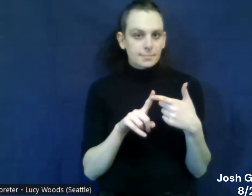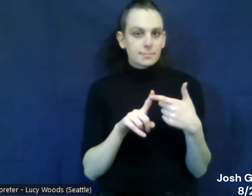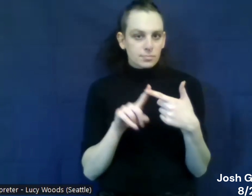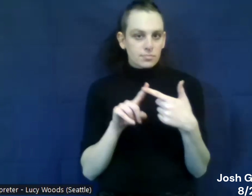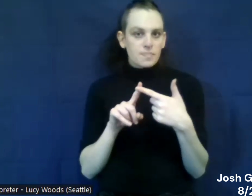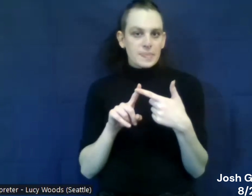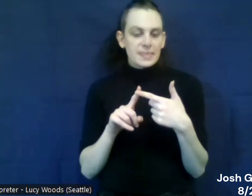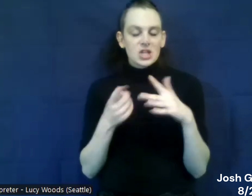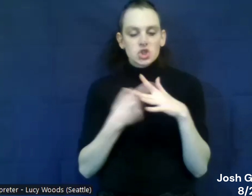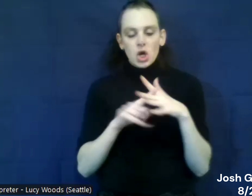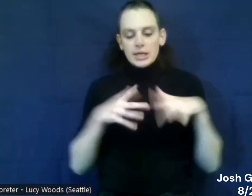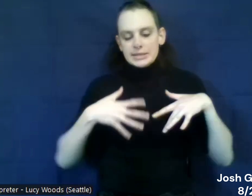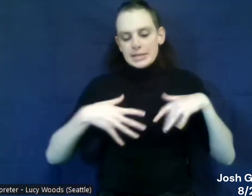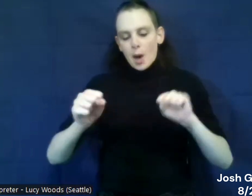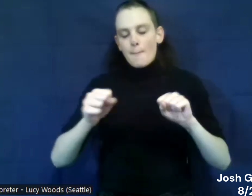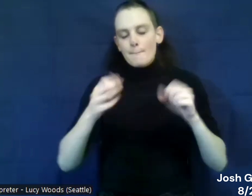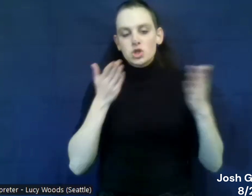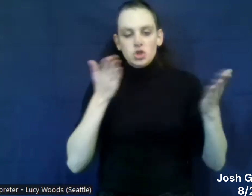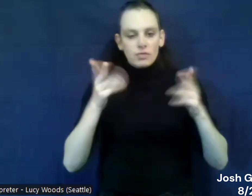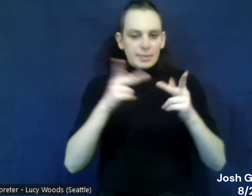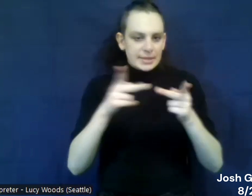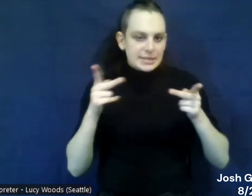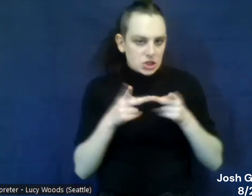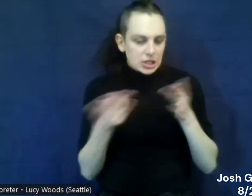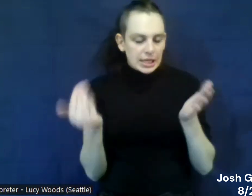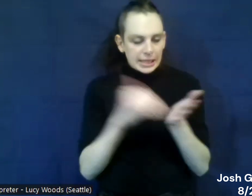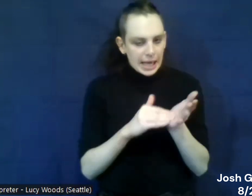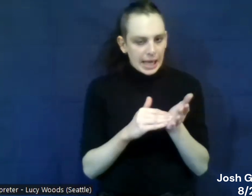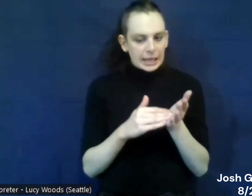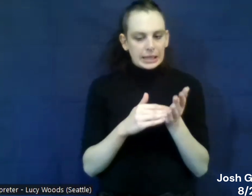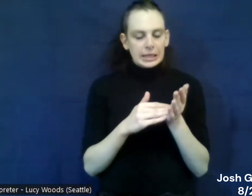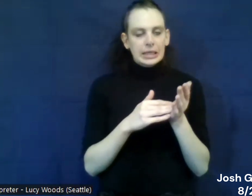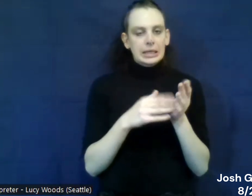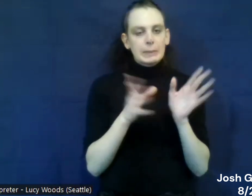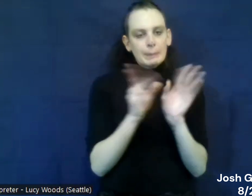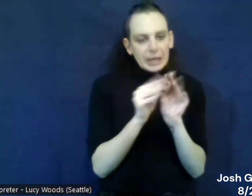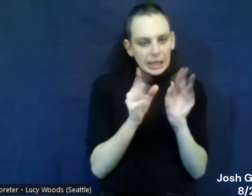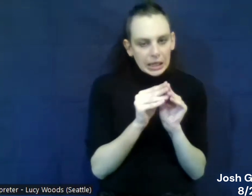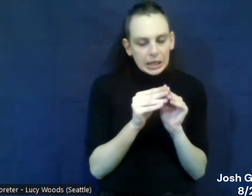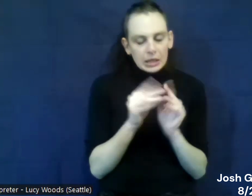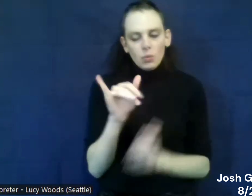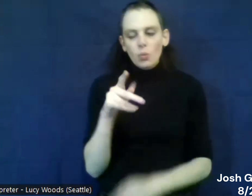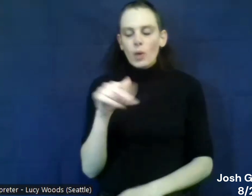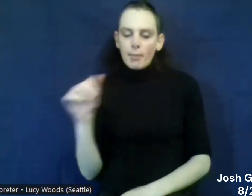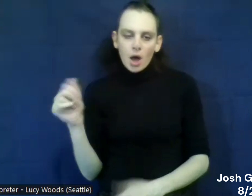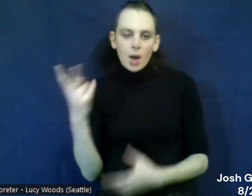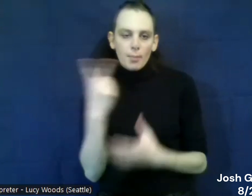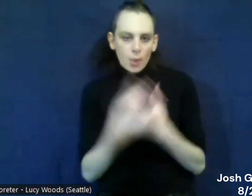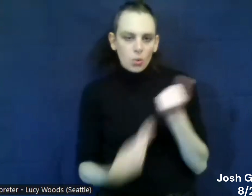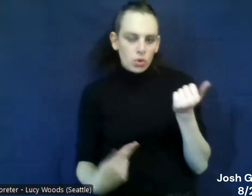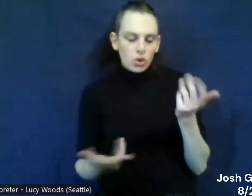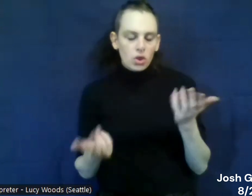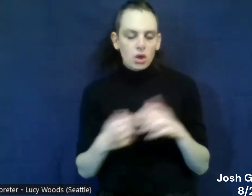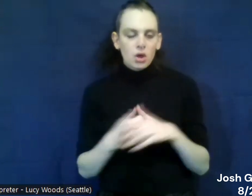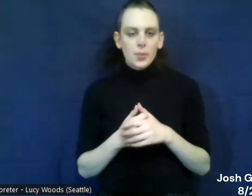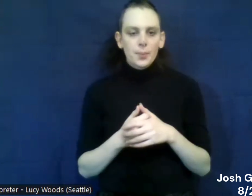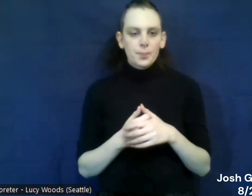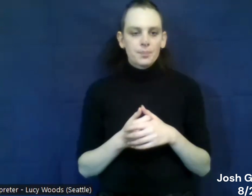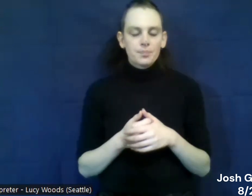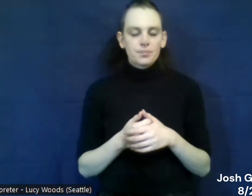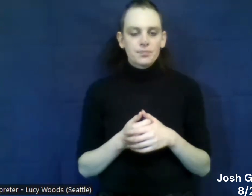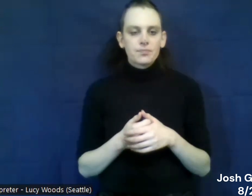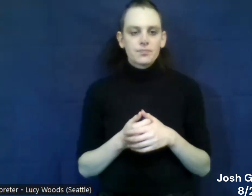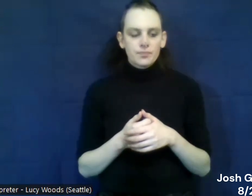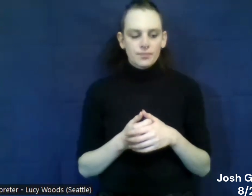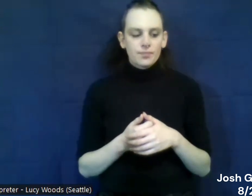take up service positions, whether it be at meetings or doing HACYPAA stuff like HACYPAA, or just